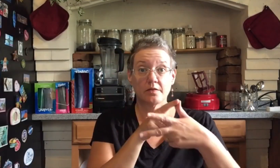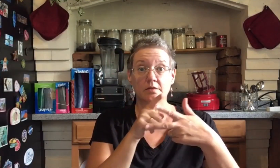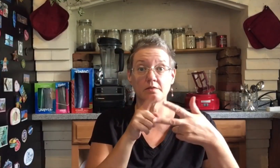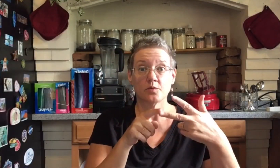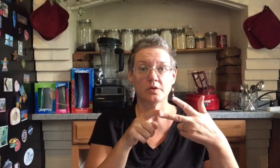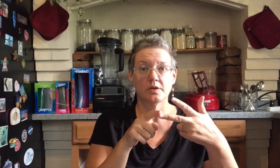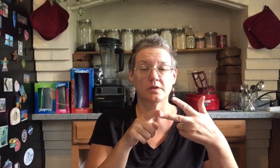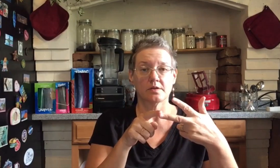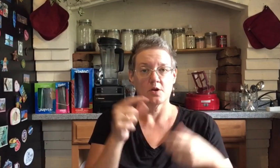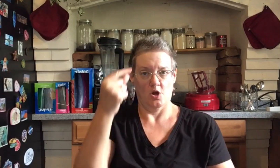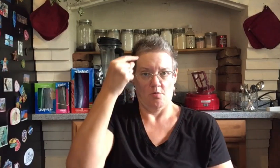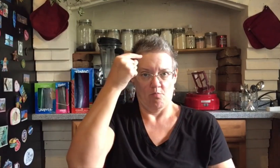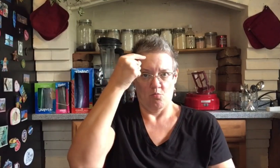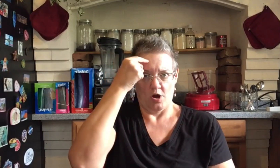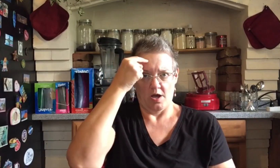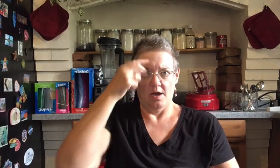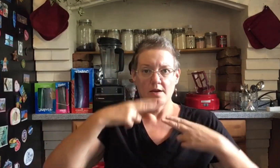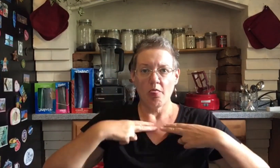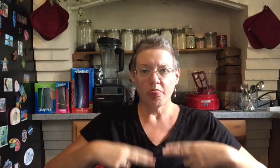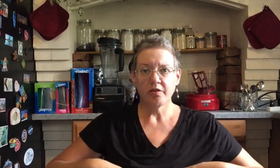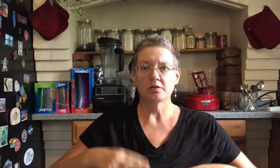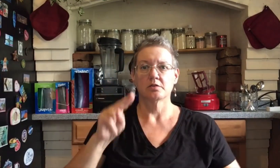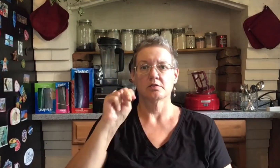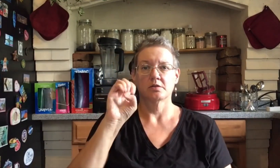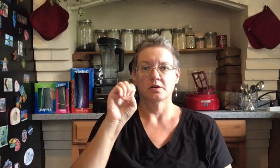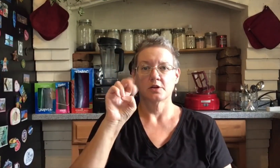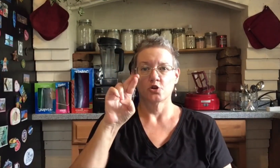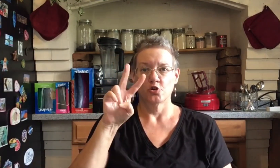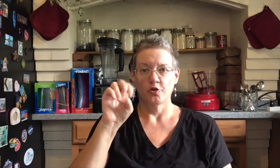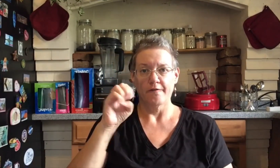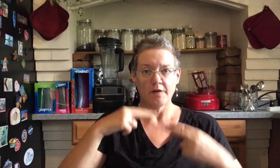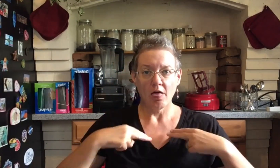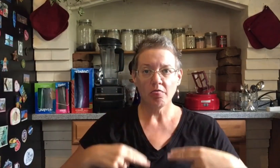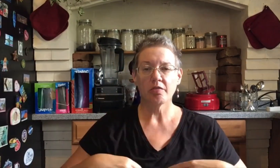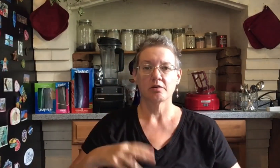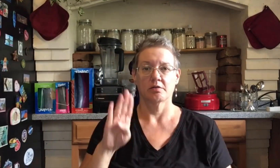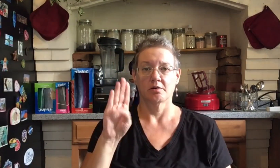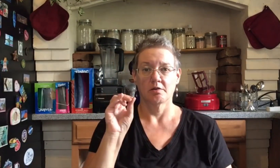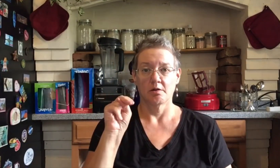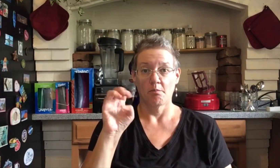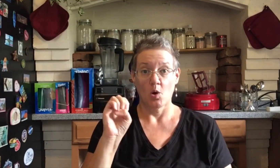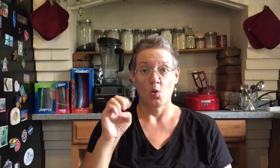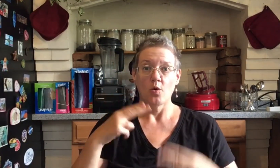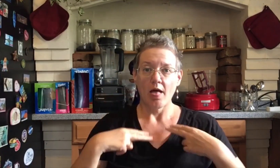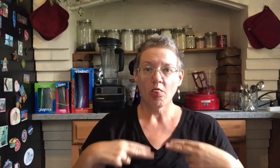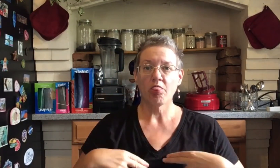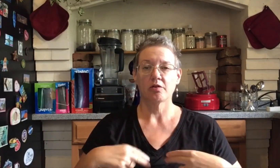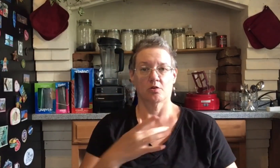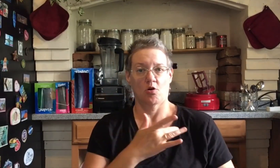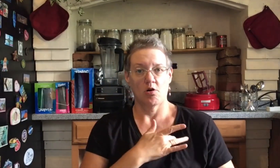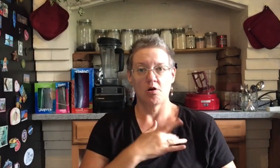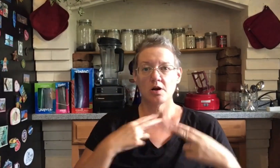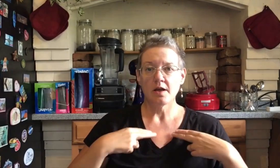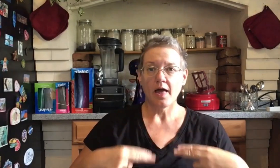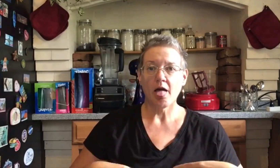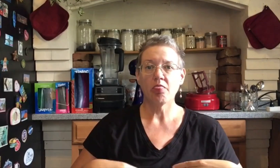Now, why do I eat these? For brain health, nerve health, bone health,